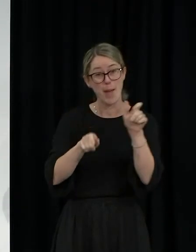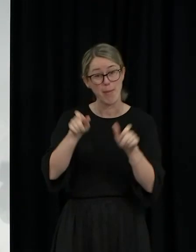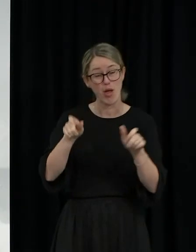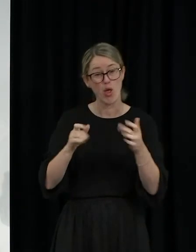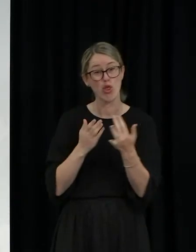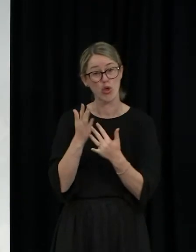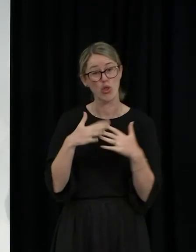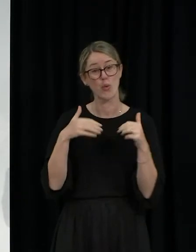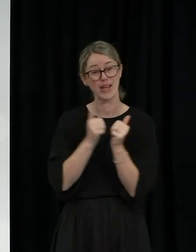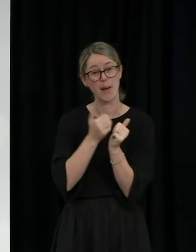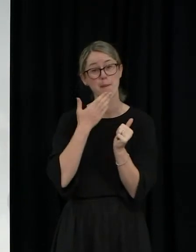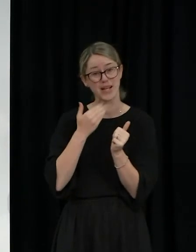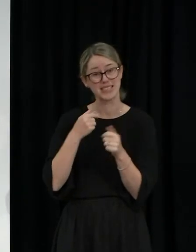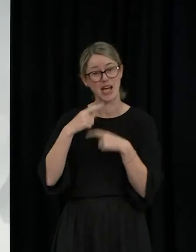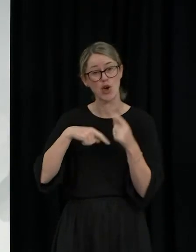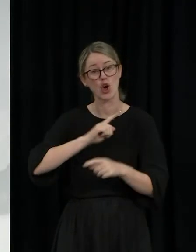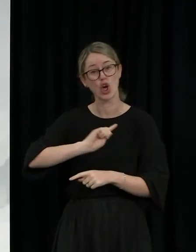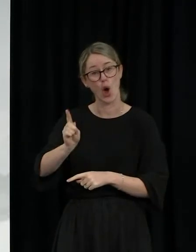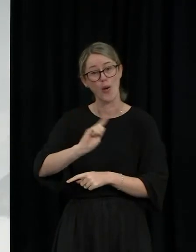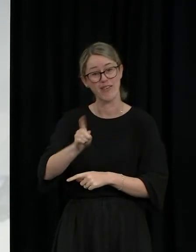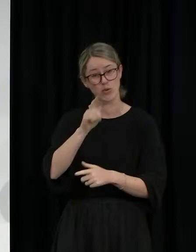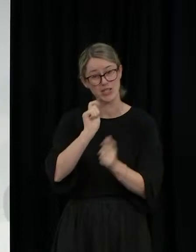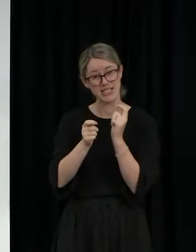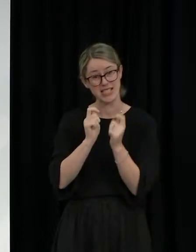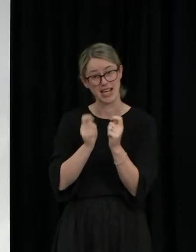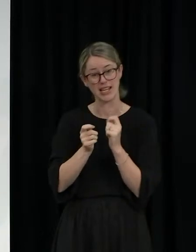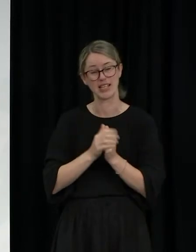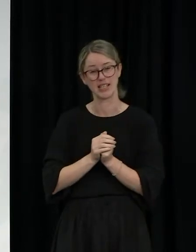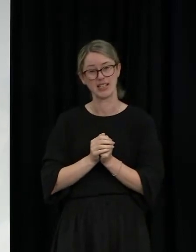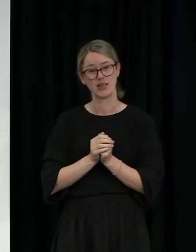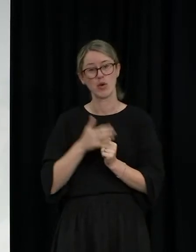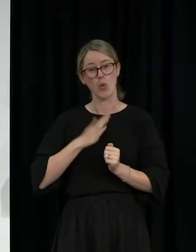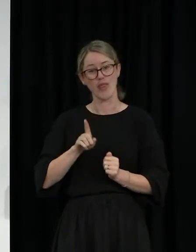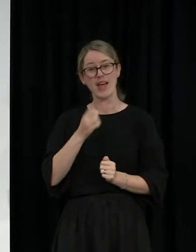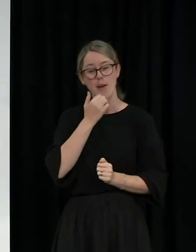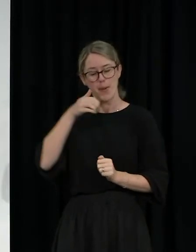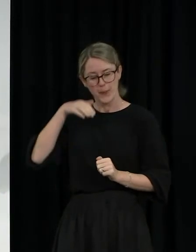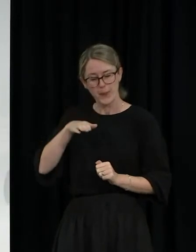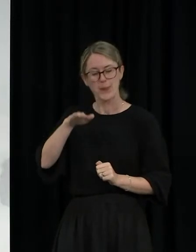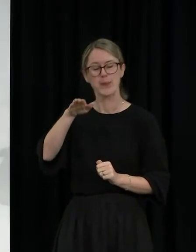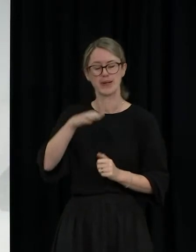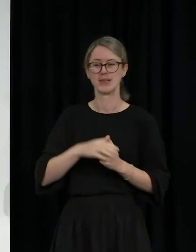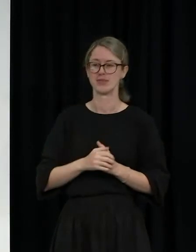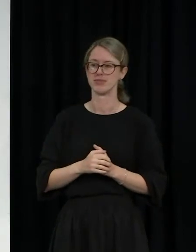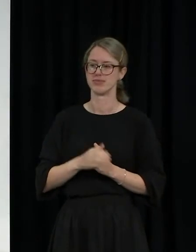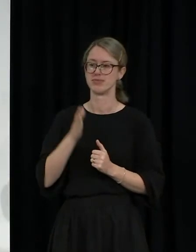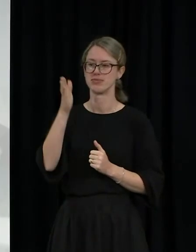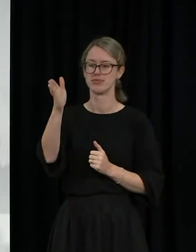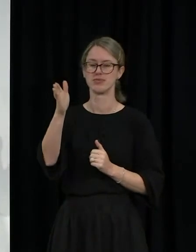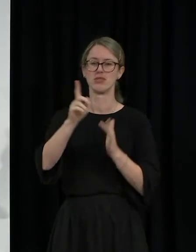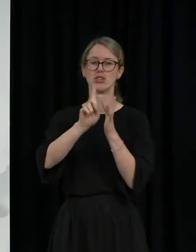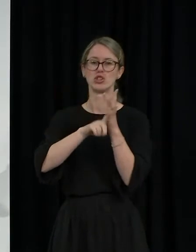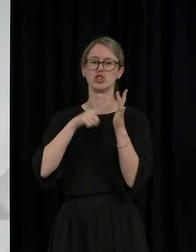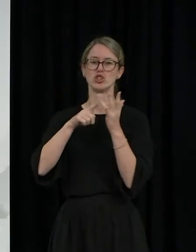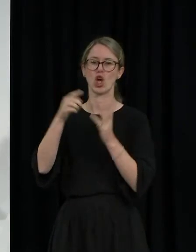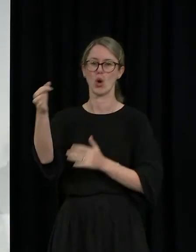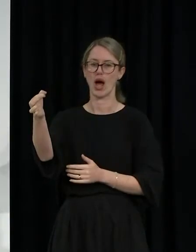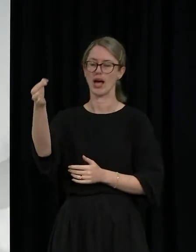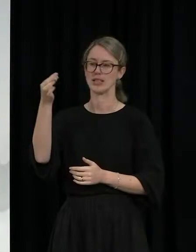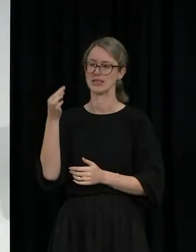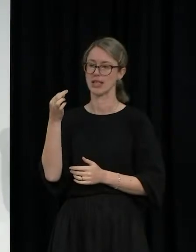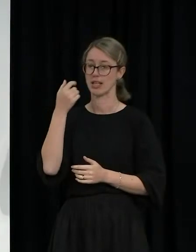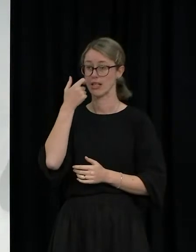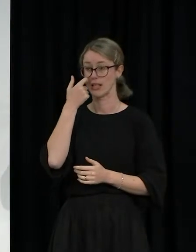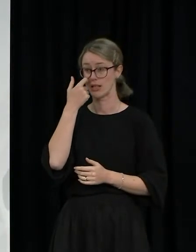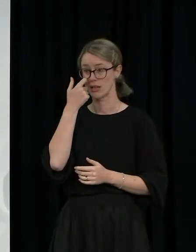the tremendous job they've been doing over the last few days of getting out and being tested. Minister, Joe. just off the back of Jane's question there, in terms